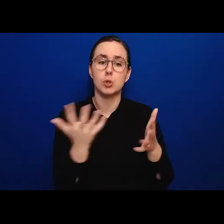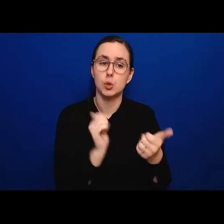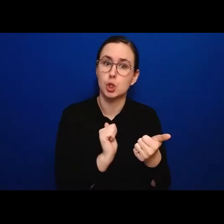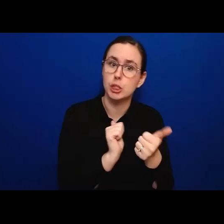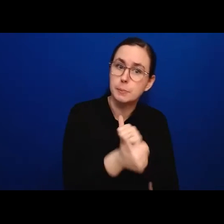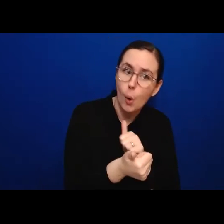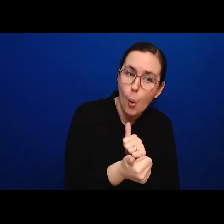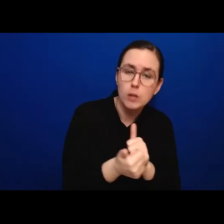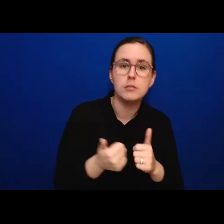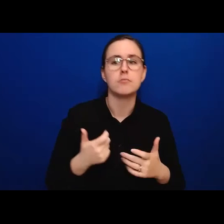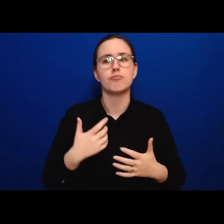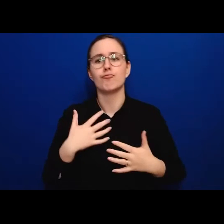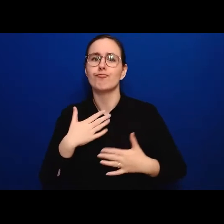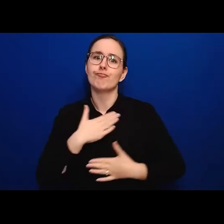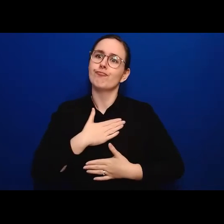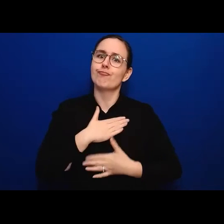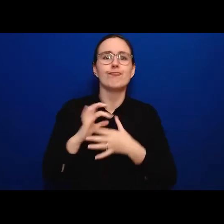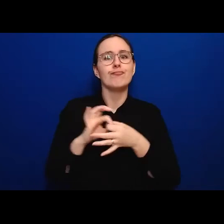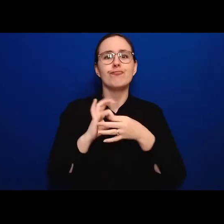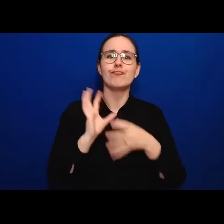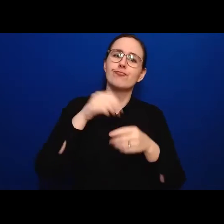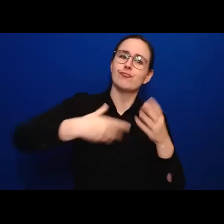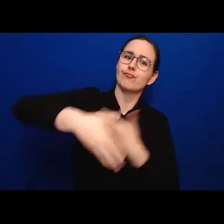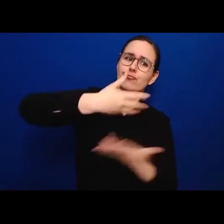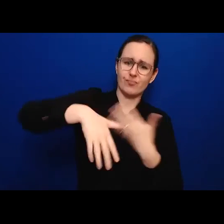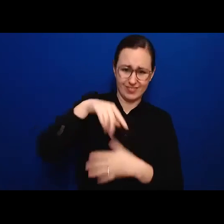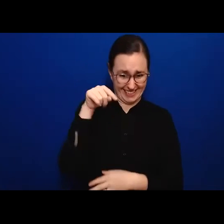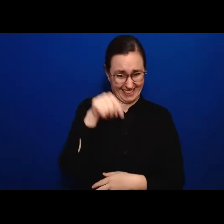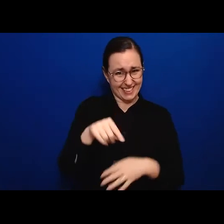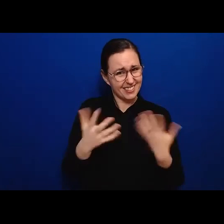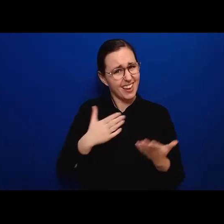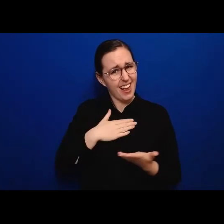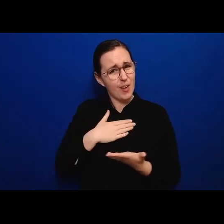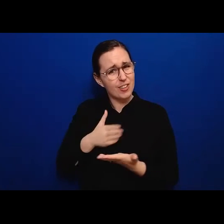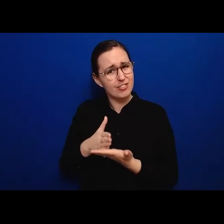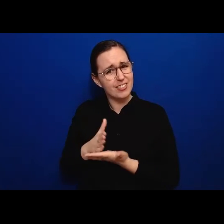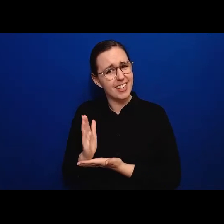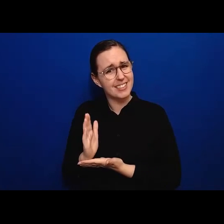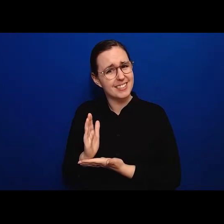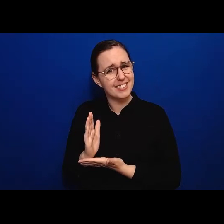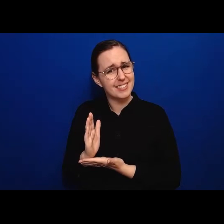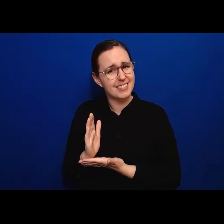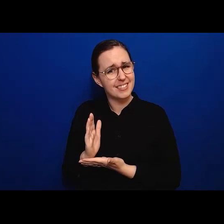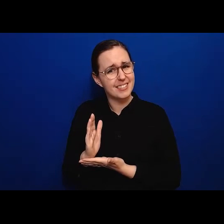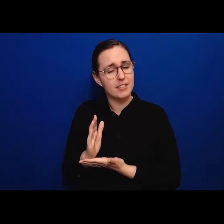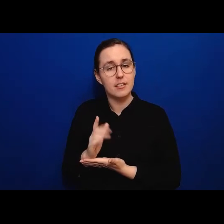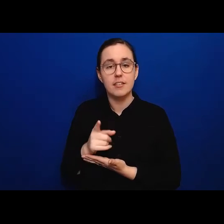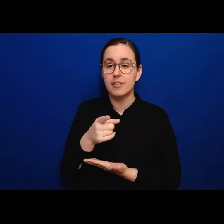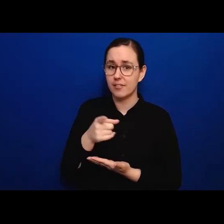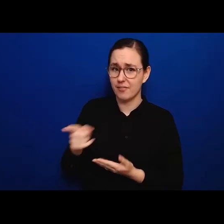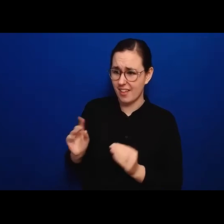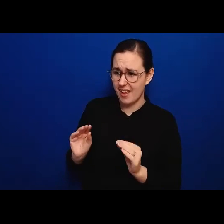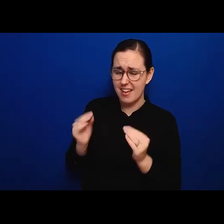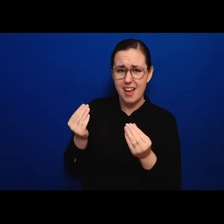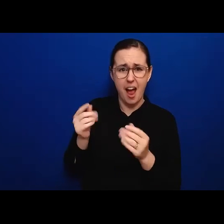referring to people with disabilities, but the youth also have capacities, as we've seen, and as my colleagues